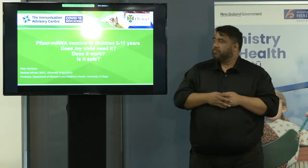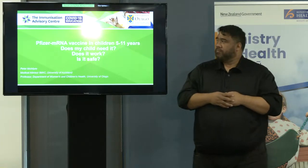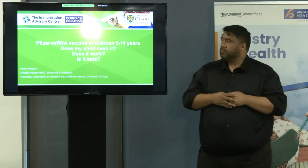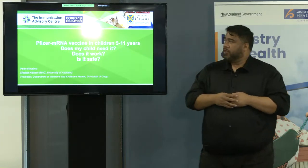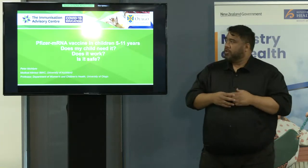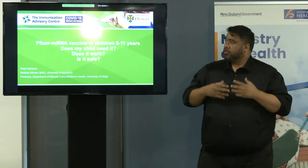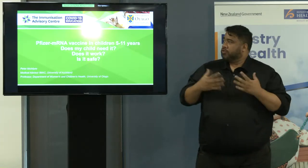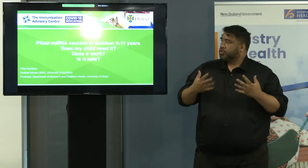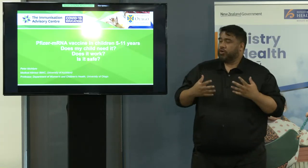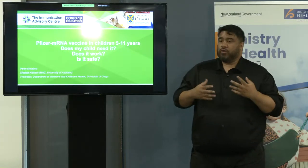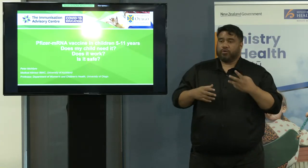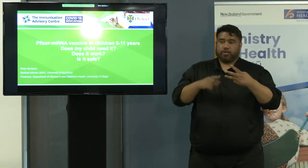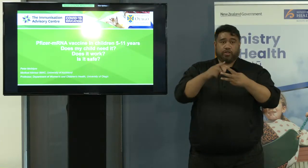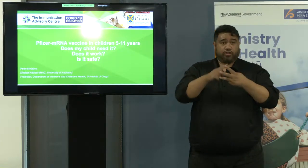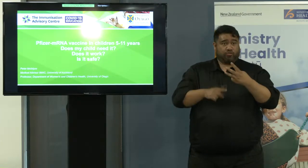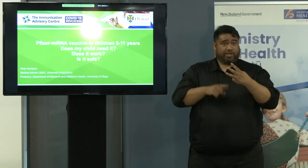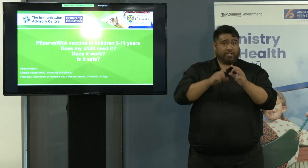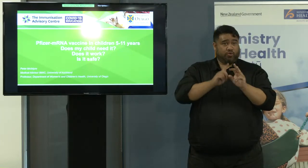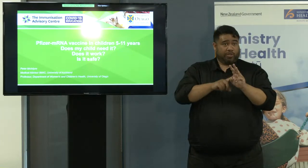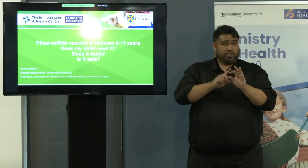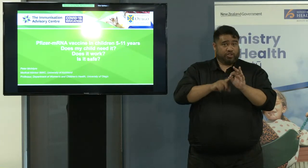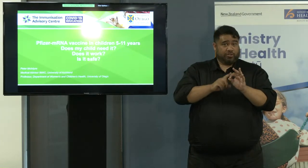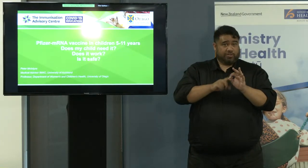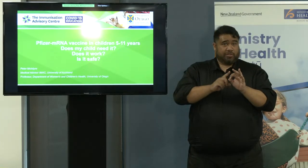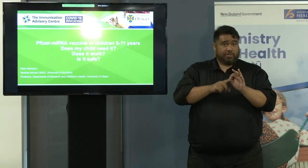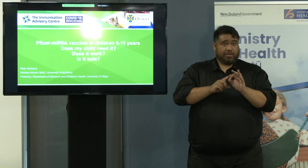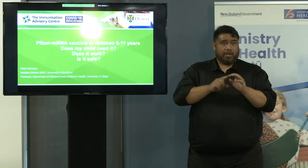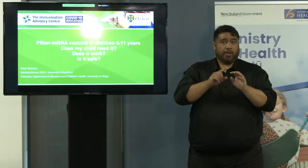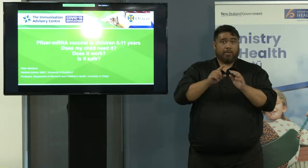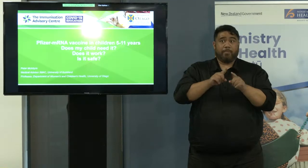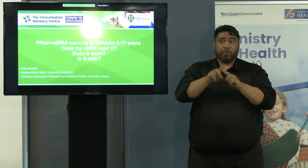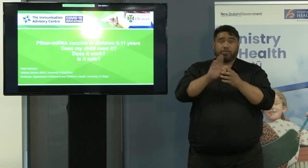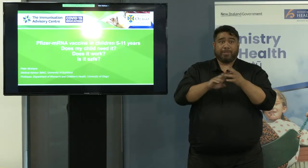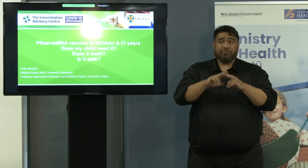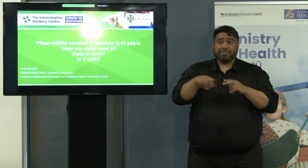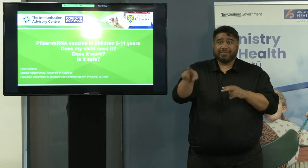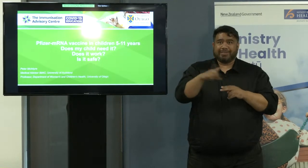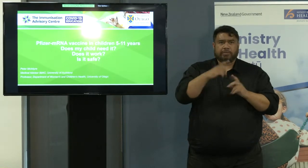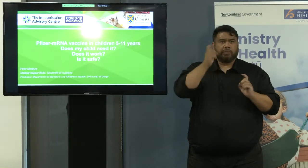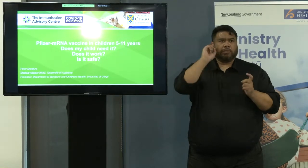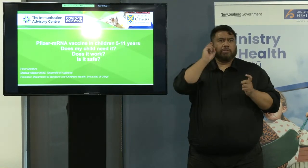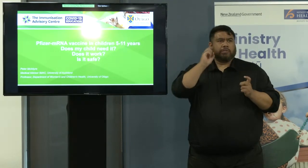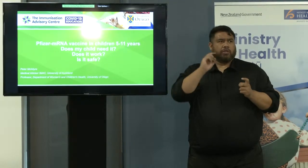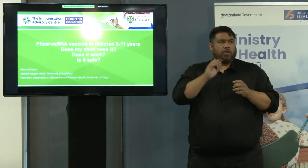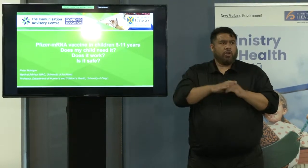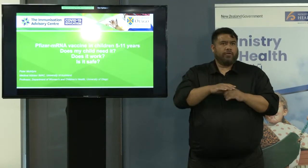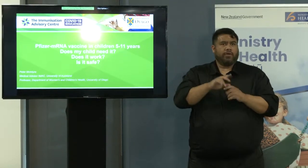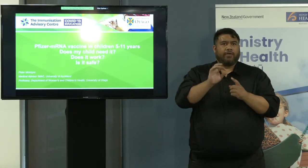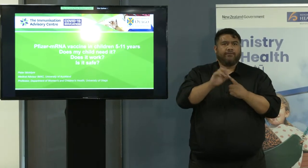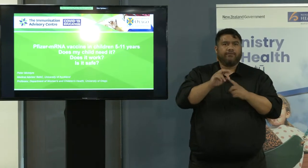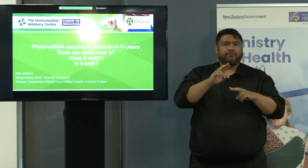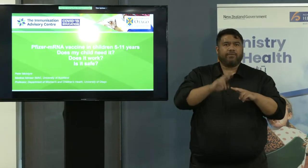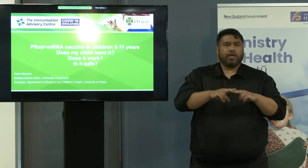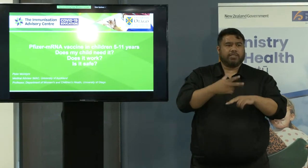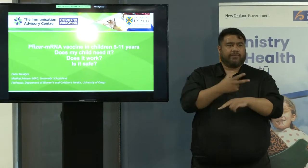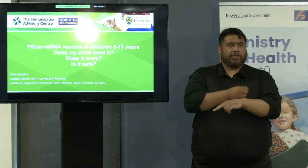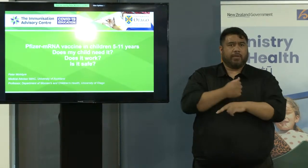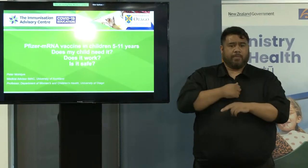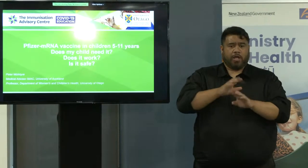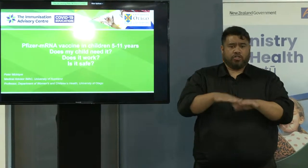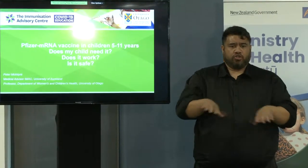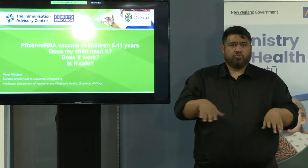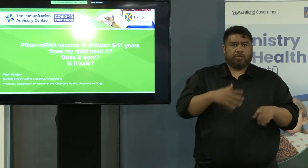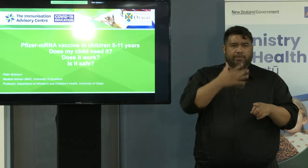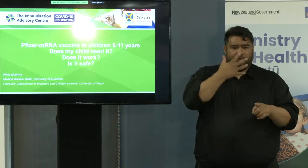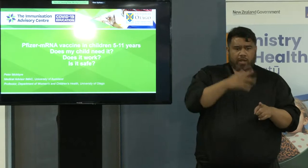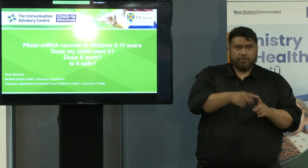key questions that I think many parents are asking about the Pfizer vaccine for their 5 to 11-year-old